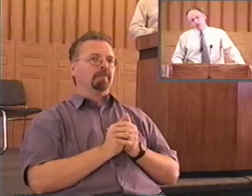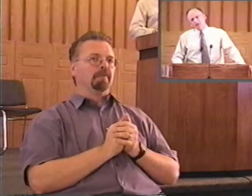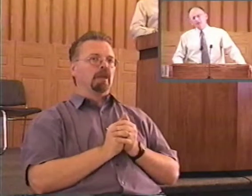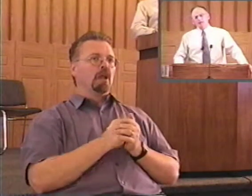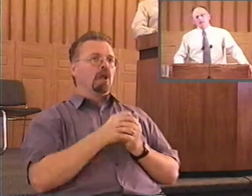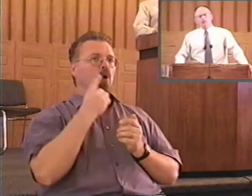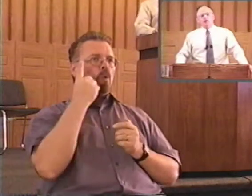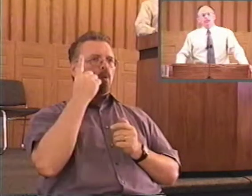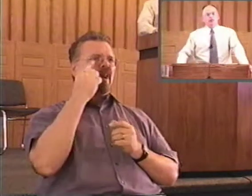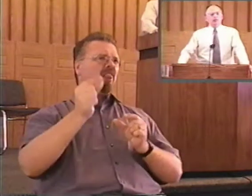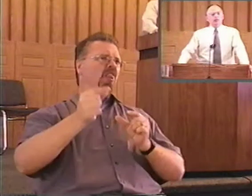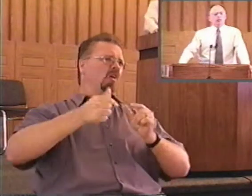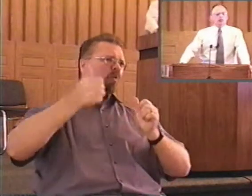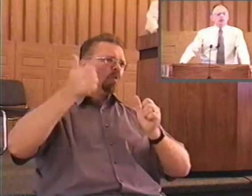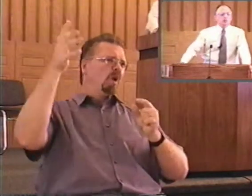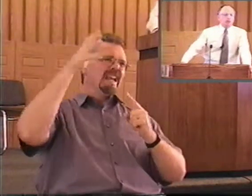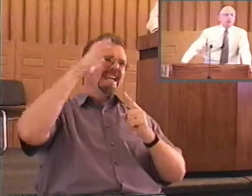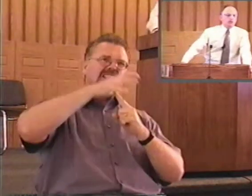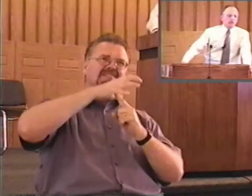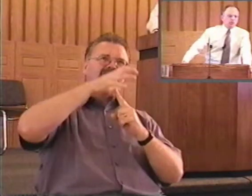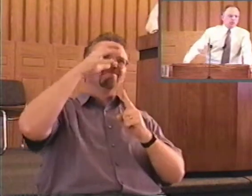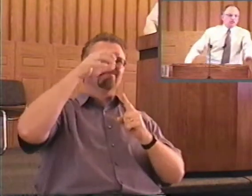the greatest.